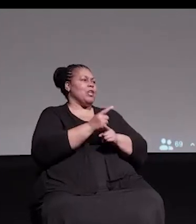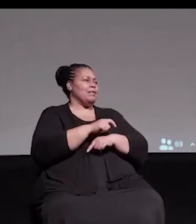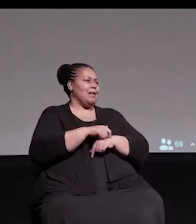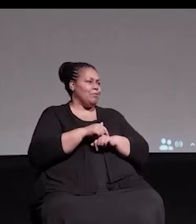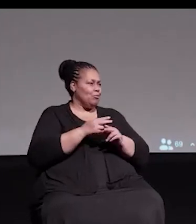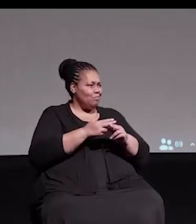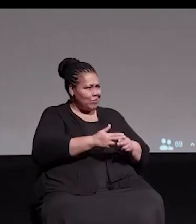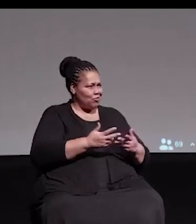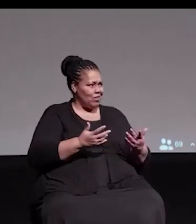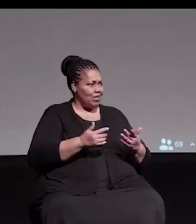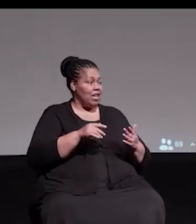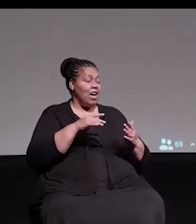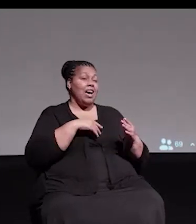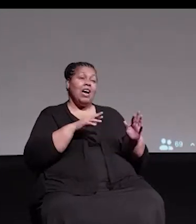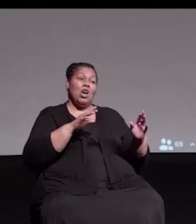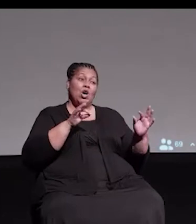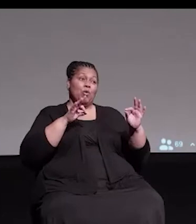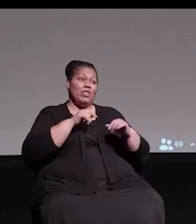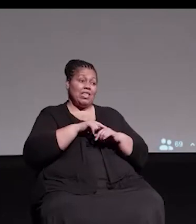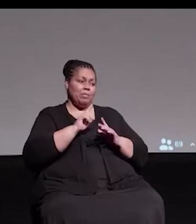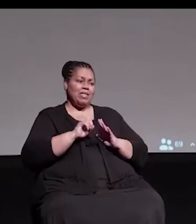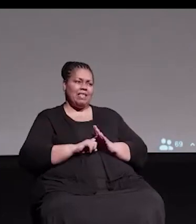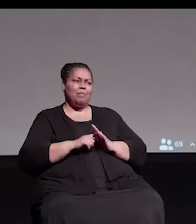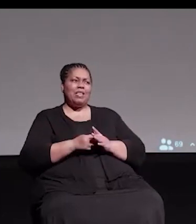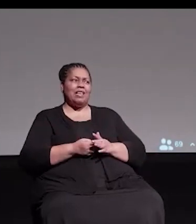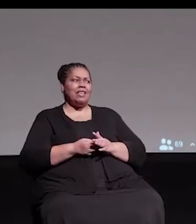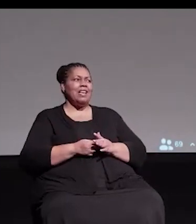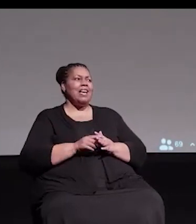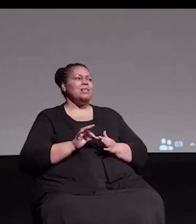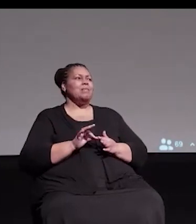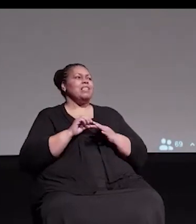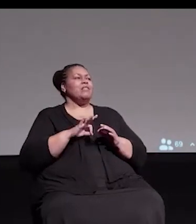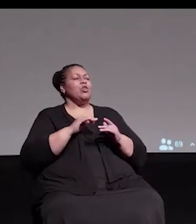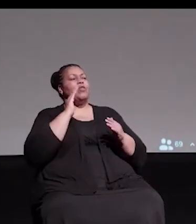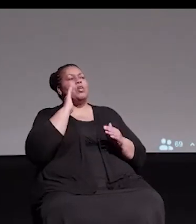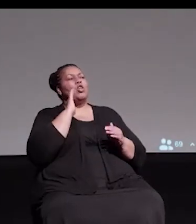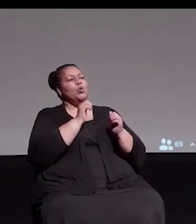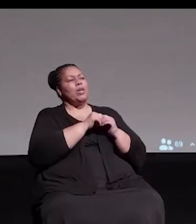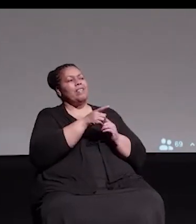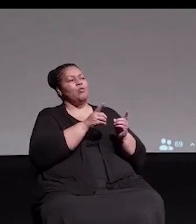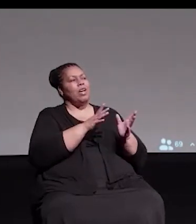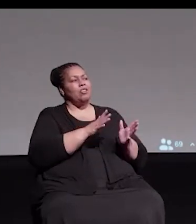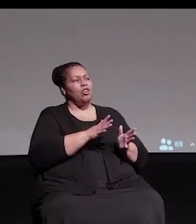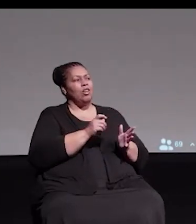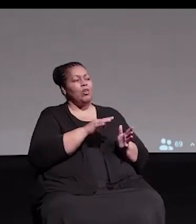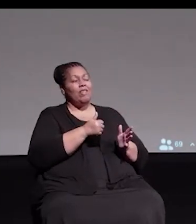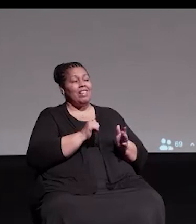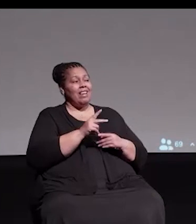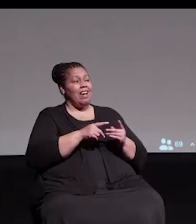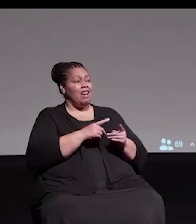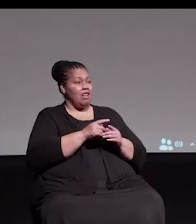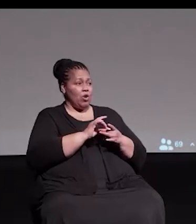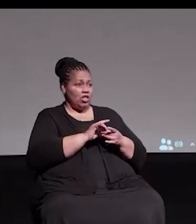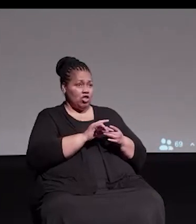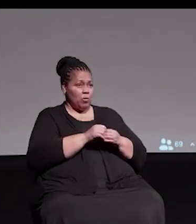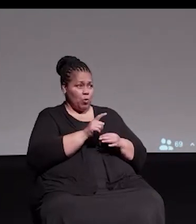mean, ideally, I think at the beginning. Particularly if you're familiar with the director, if you have any kind of relationship with them,